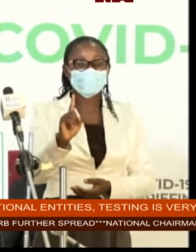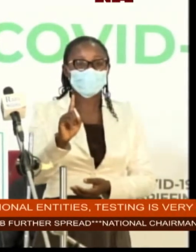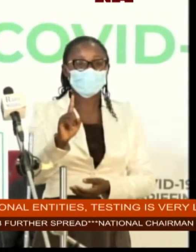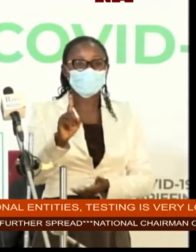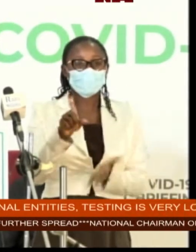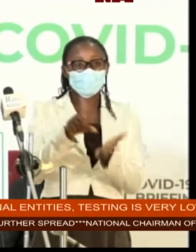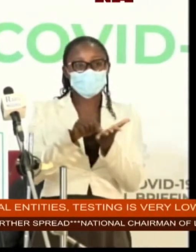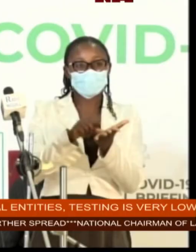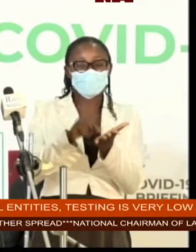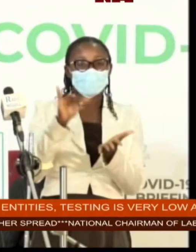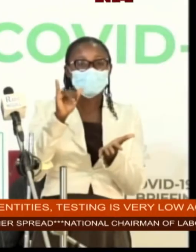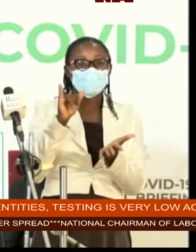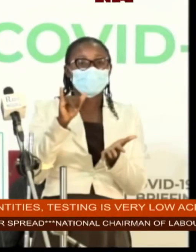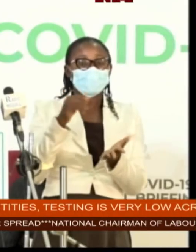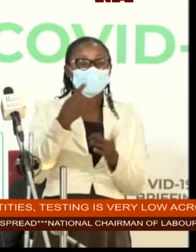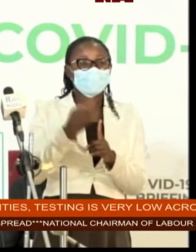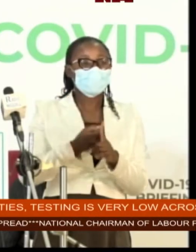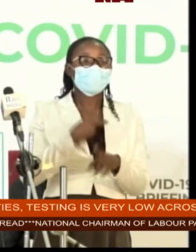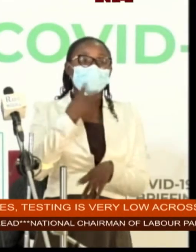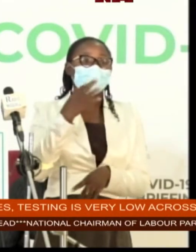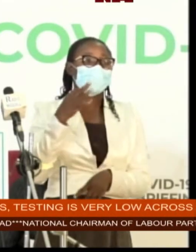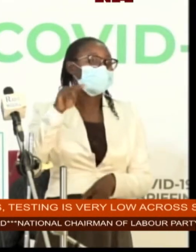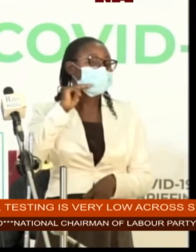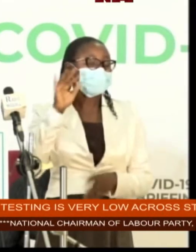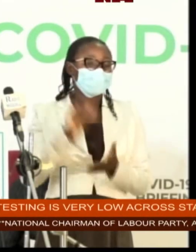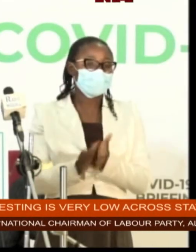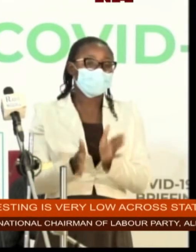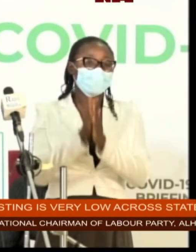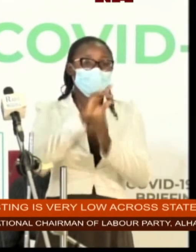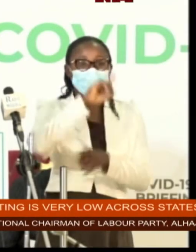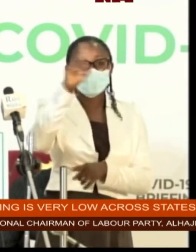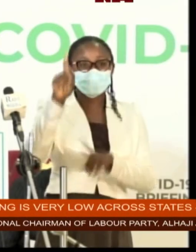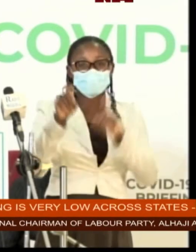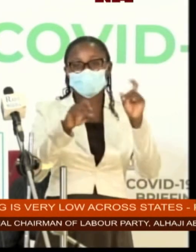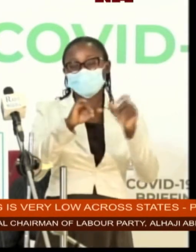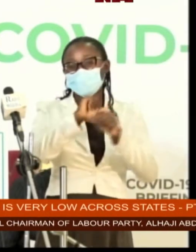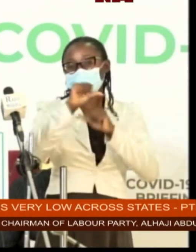journalist from Voice of Nigeria that asked the question about